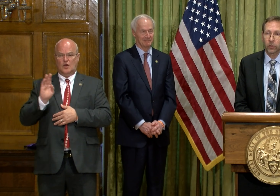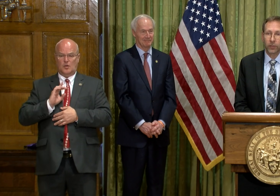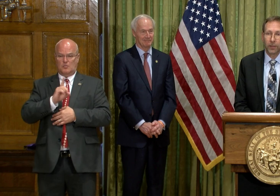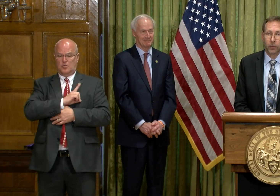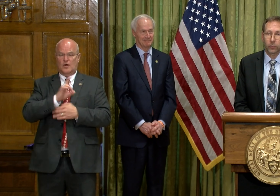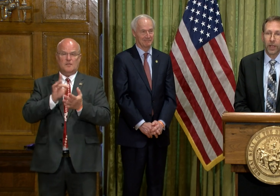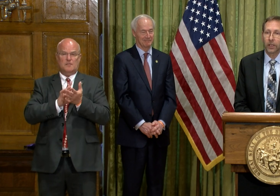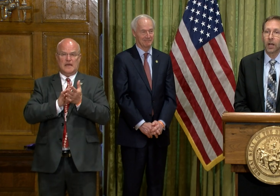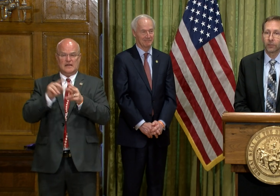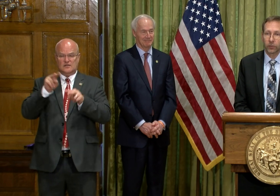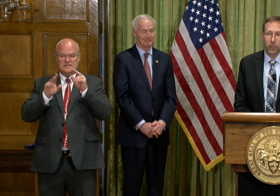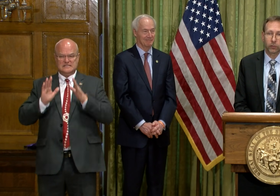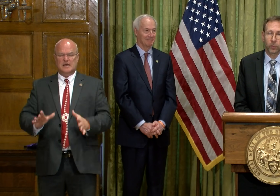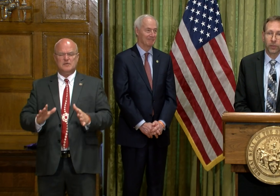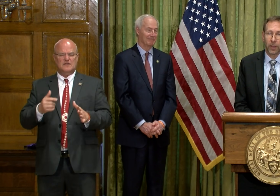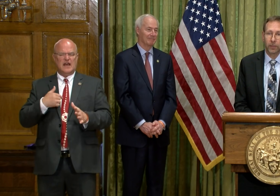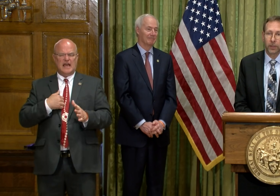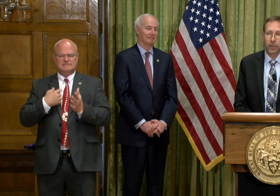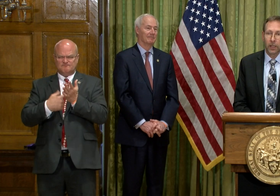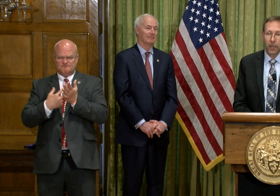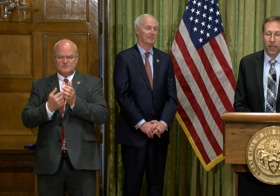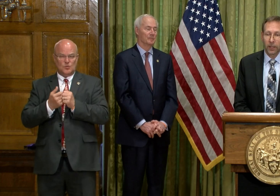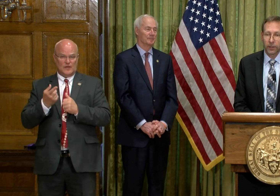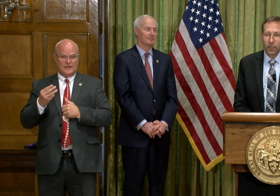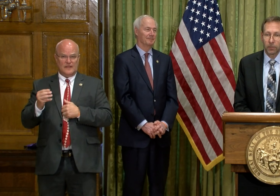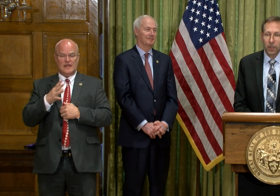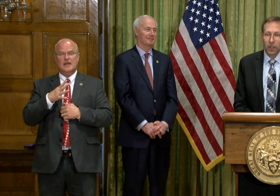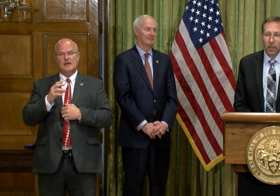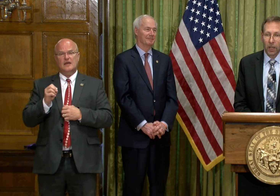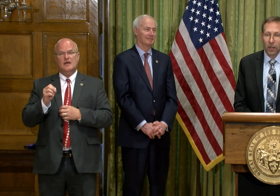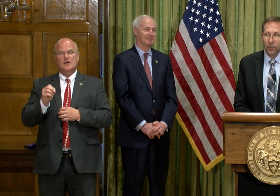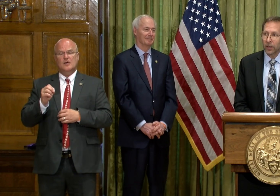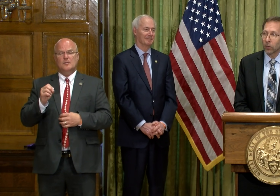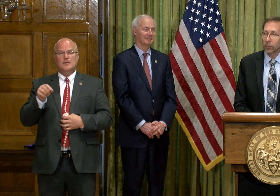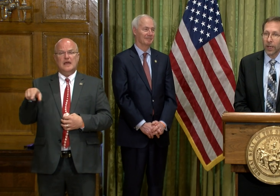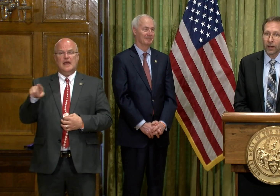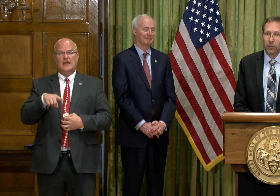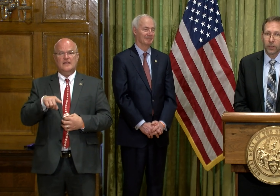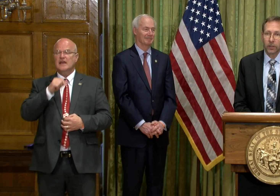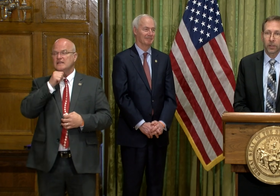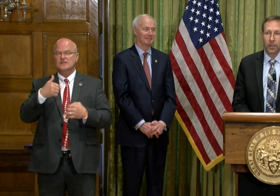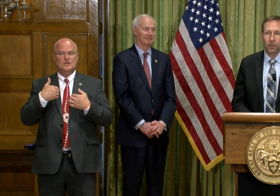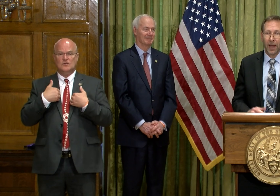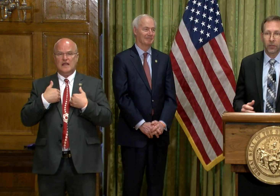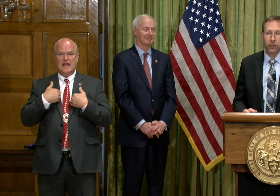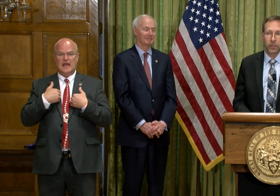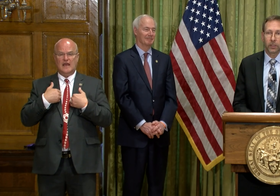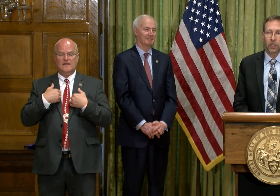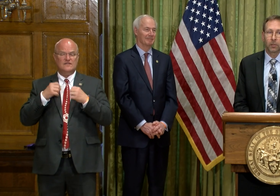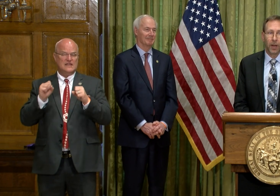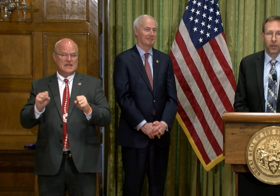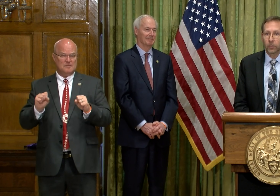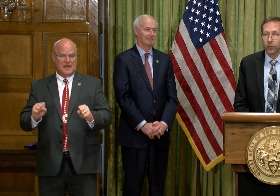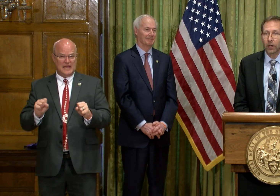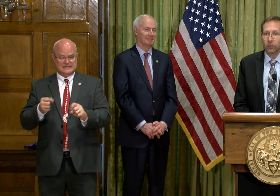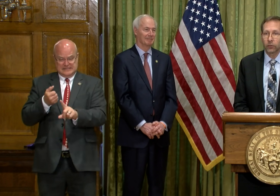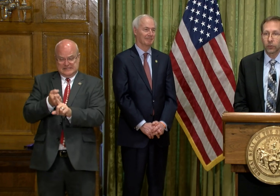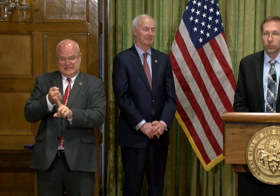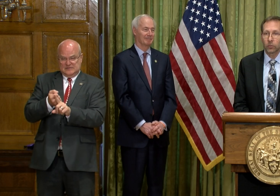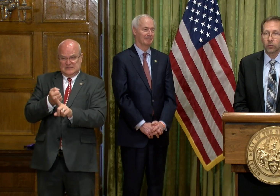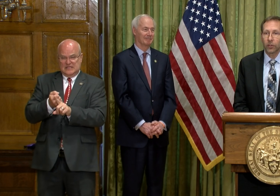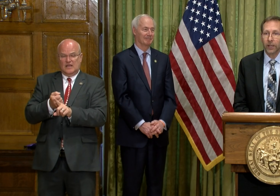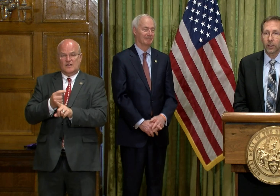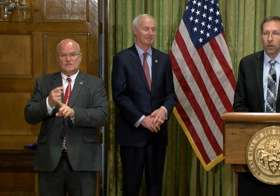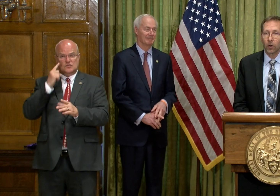Board of Medical Examiners, I had a conversation with them, and they don't have the capacity by